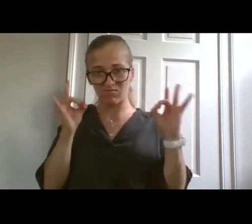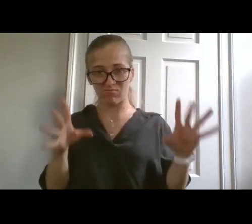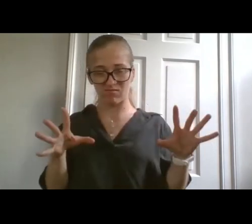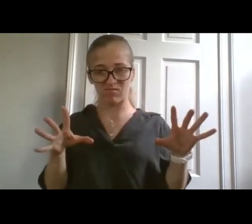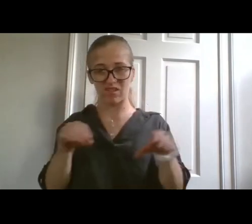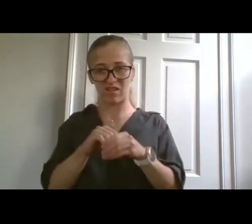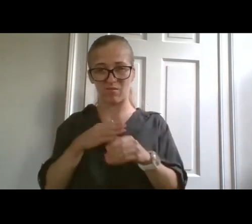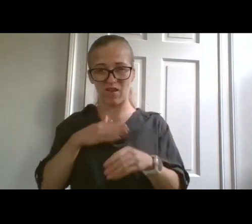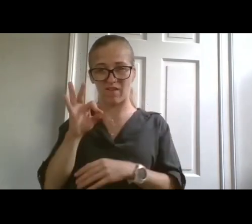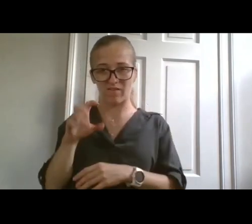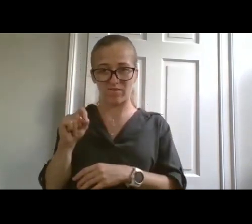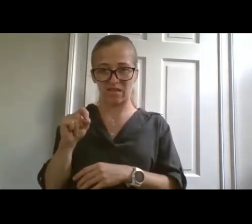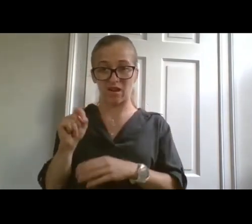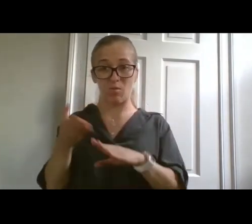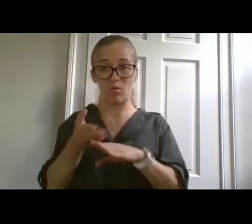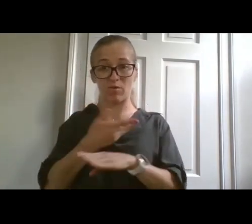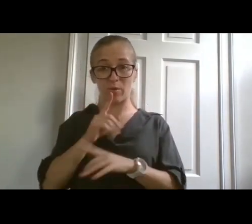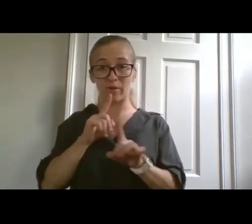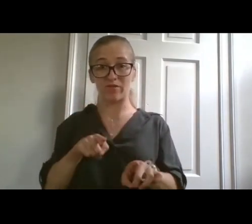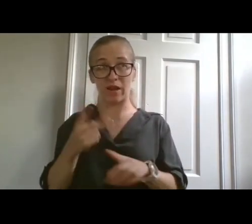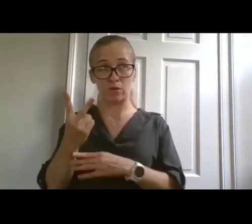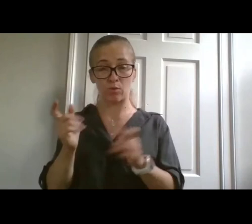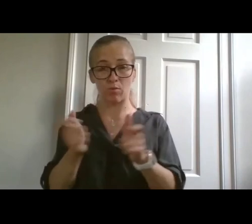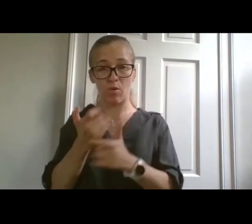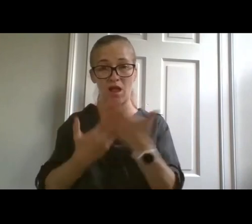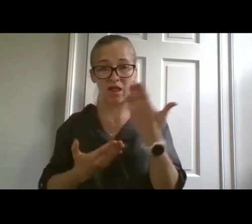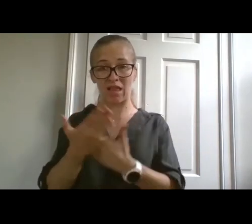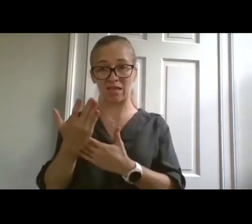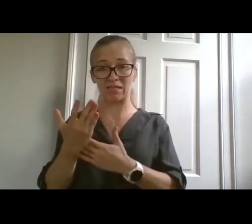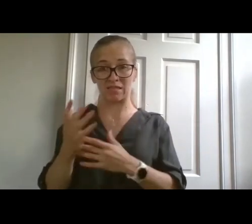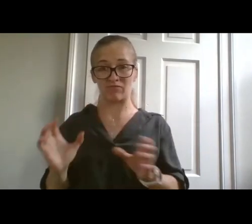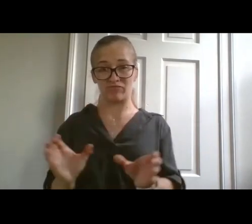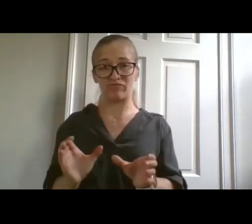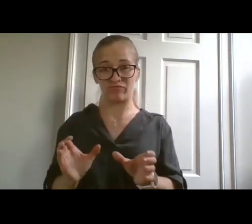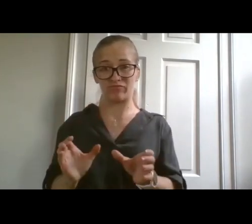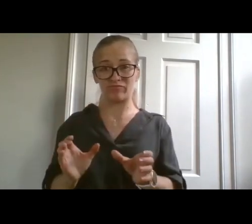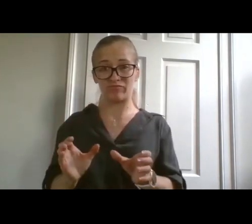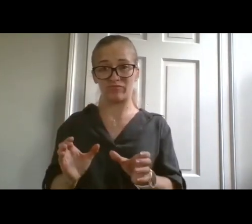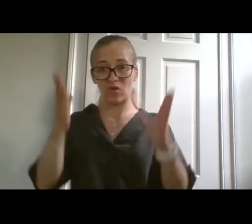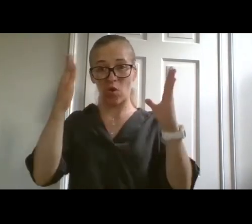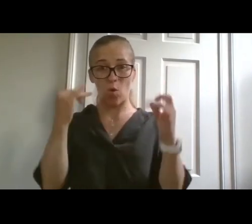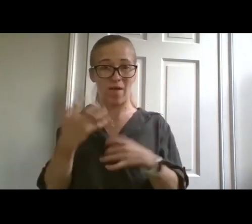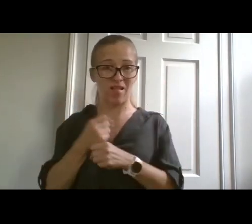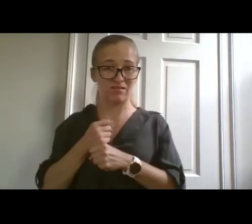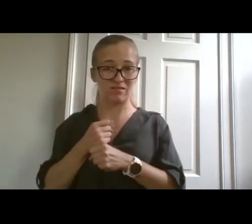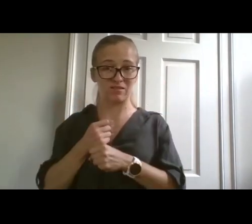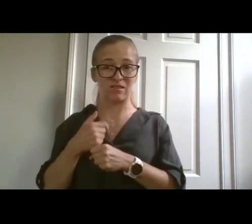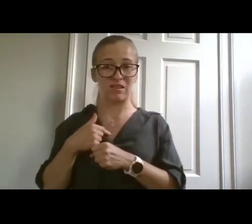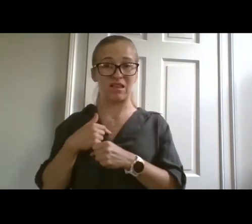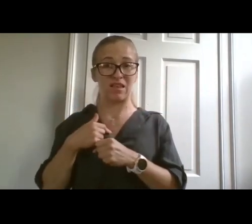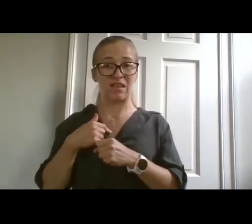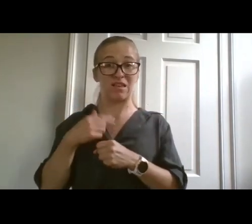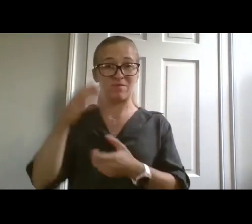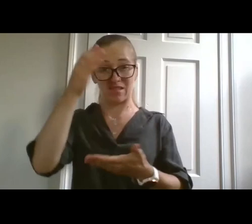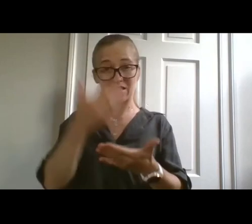toes. Before I could react, 2 small hands pressed against the back of my legs. It was Oka, hoping to be held. As I lifted my son onto my